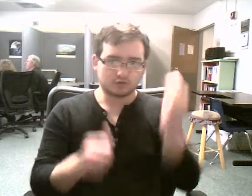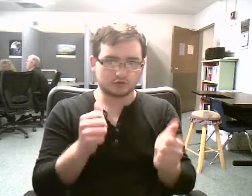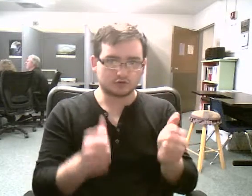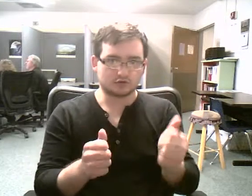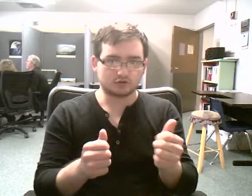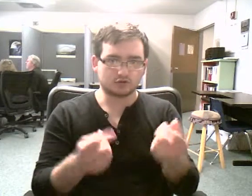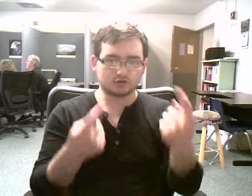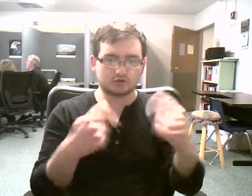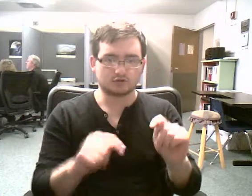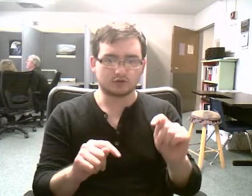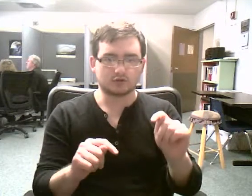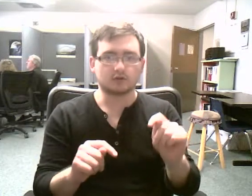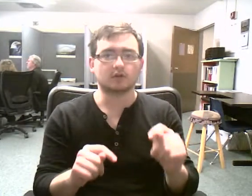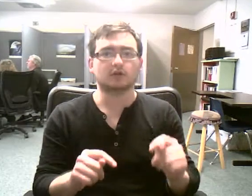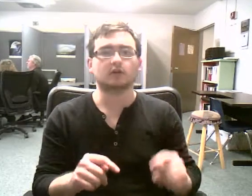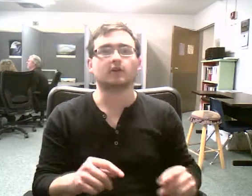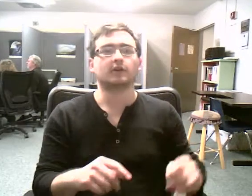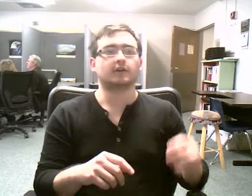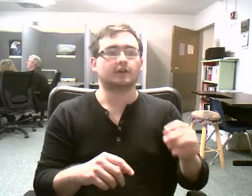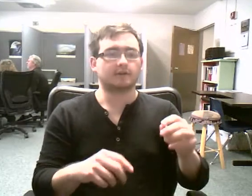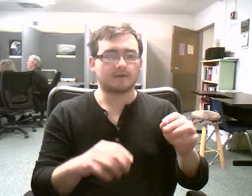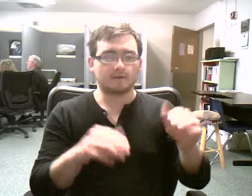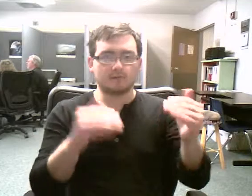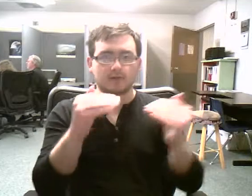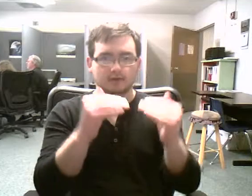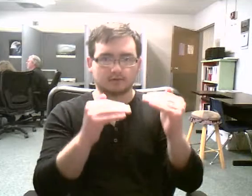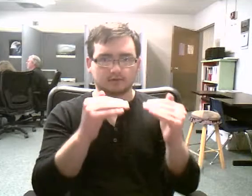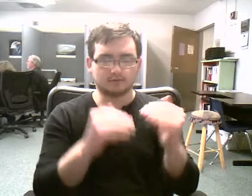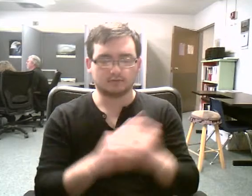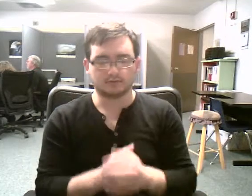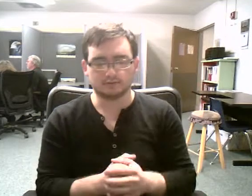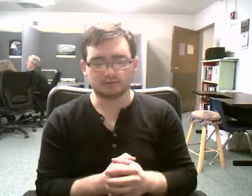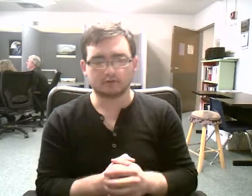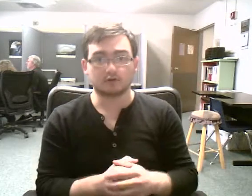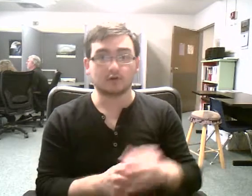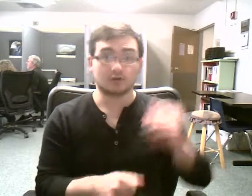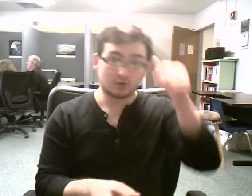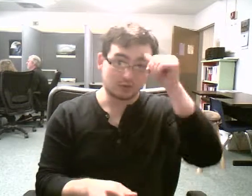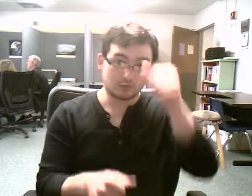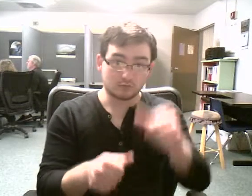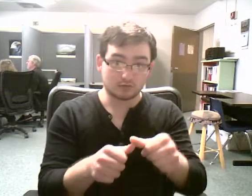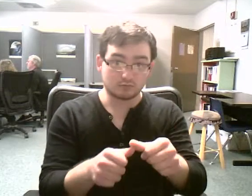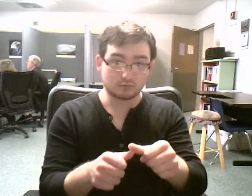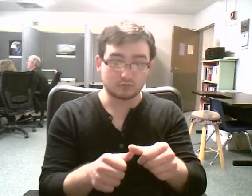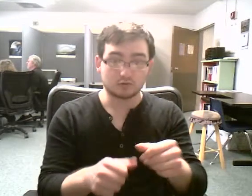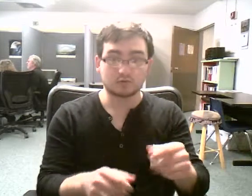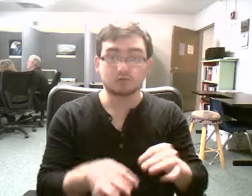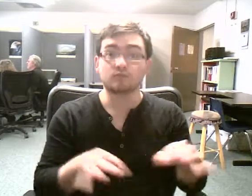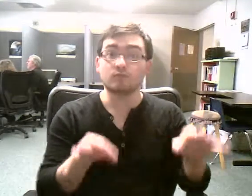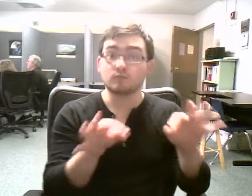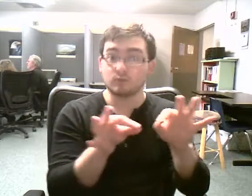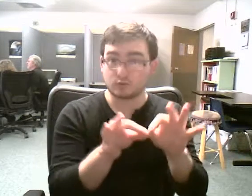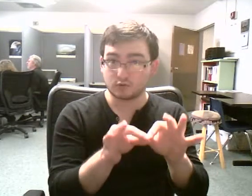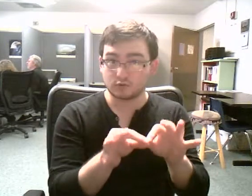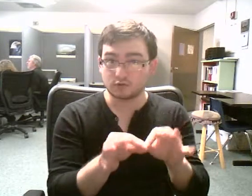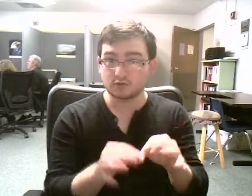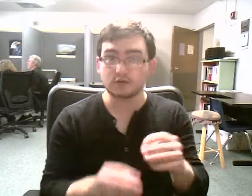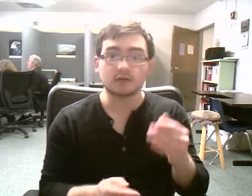elements are diatomic in the free state. Oxygen, for example, is O2 as an individual element. So if we